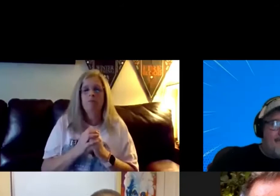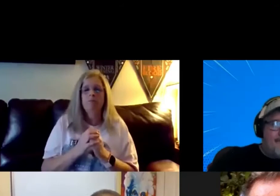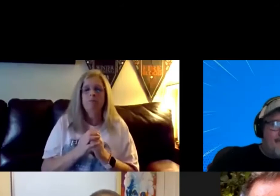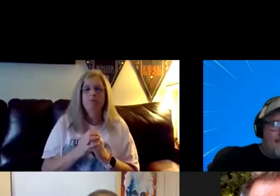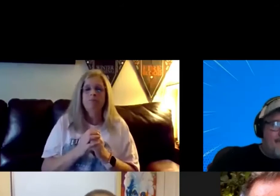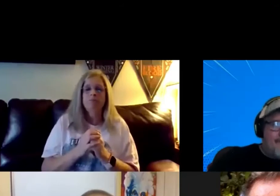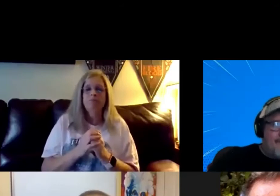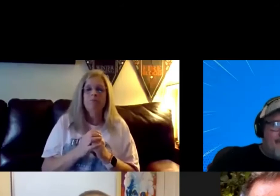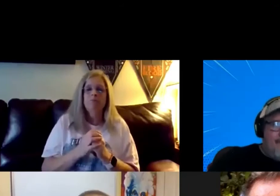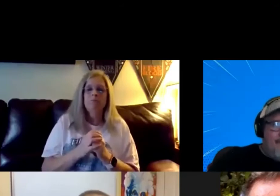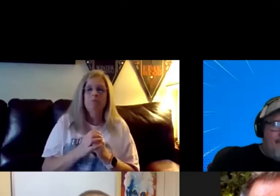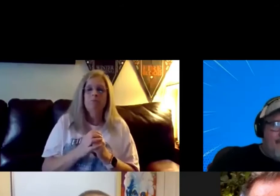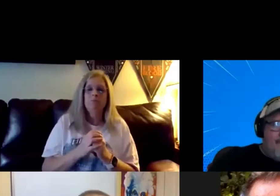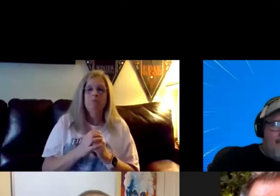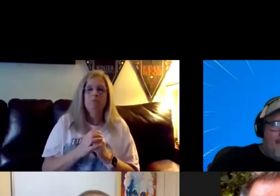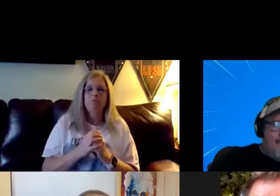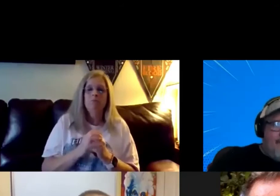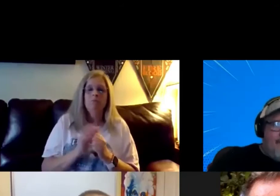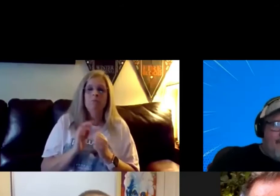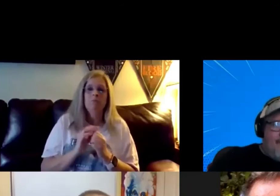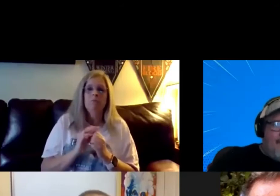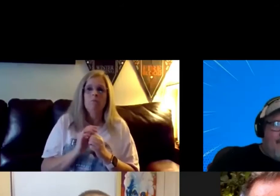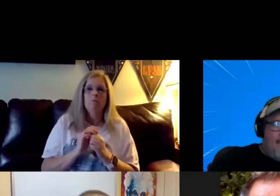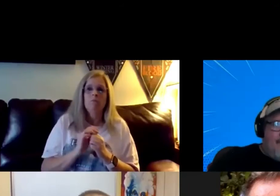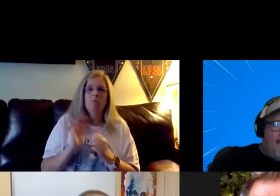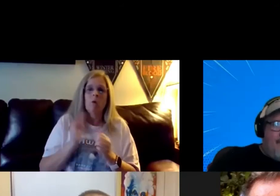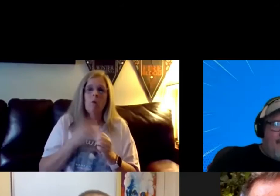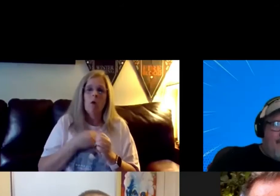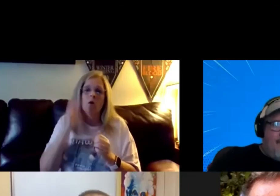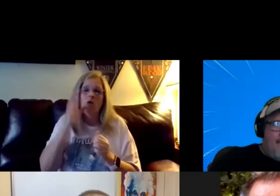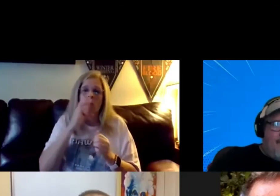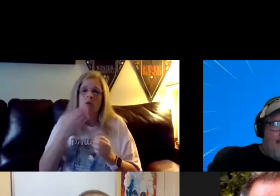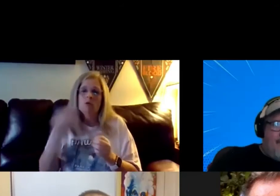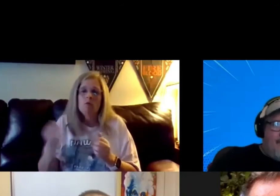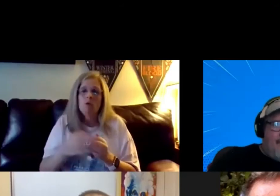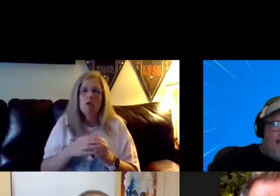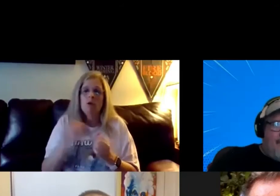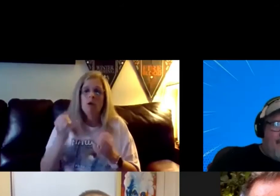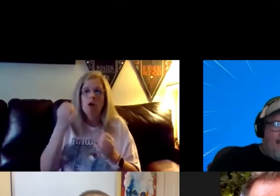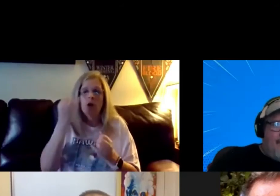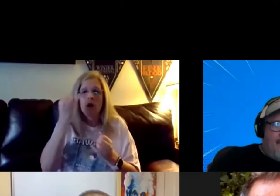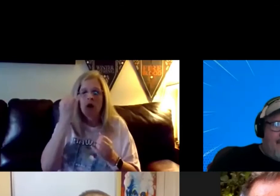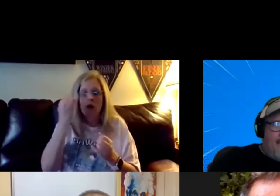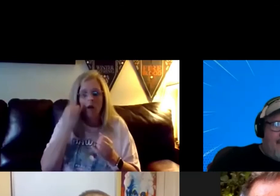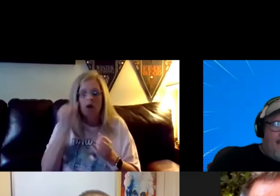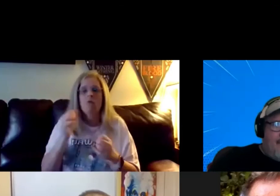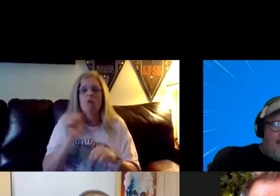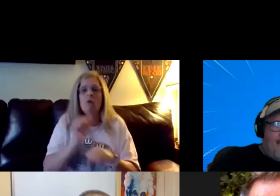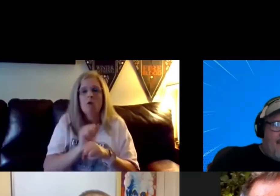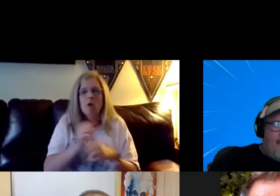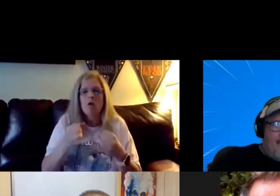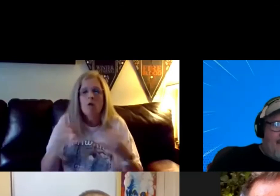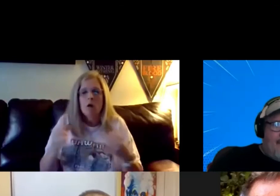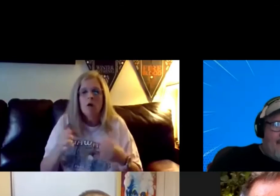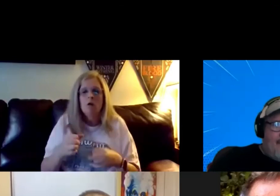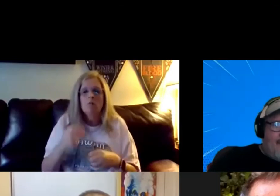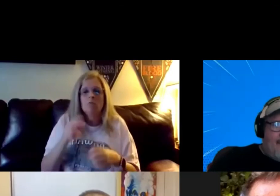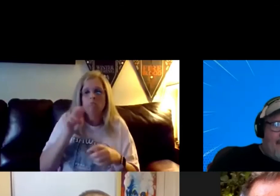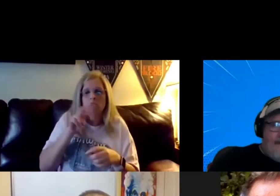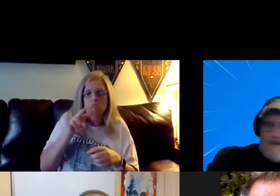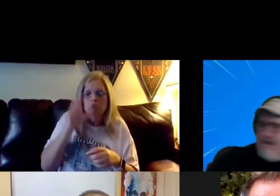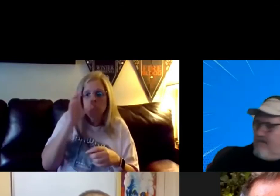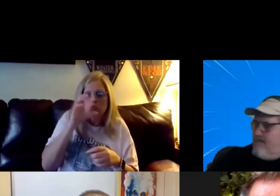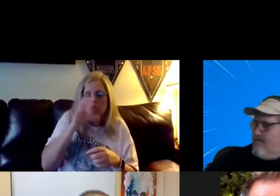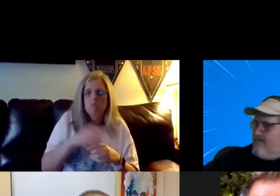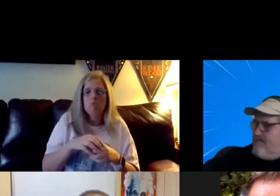You know, we all look at something. If we work online, we look at it because we'd like to